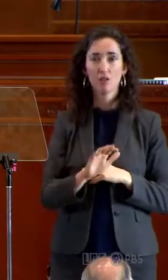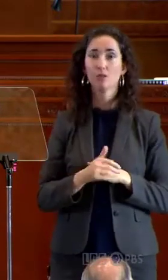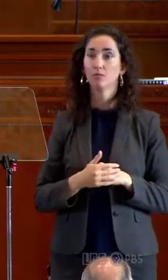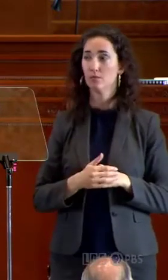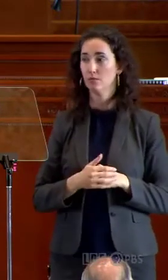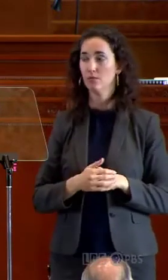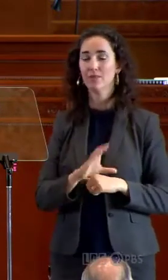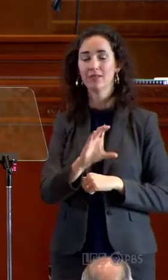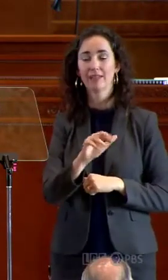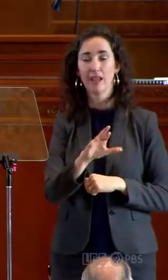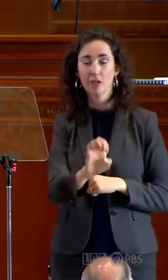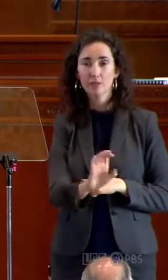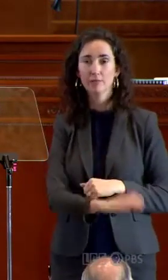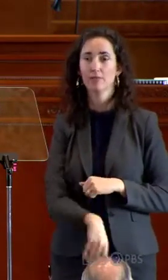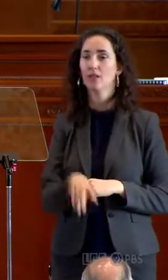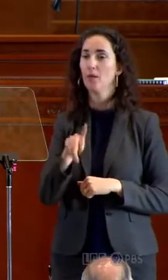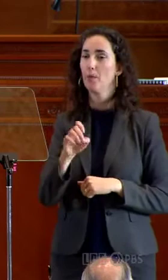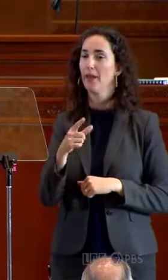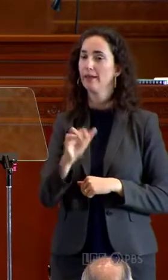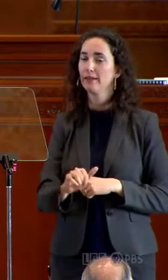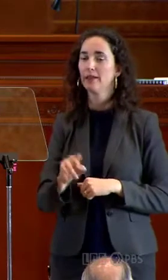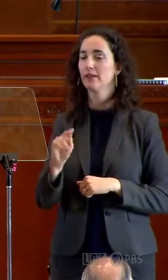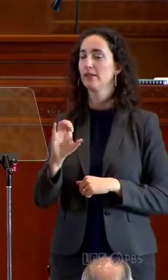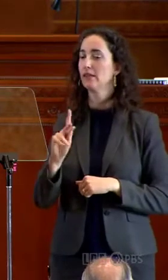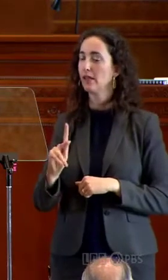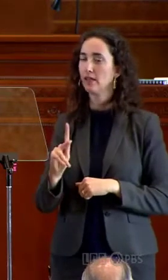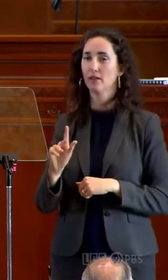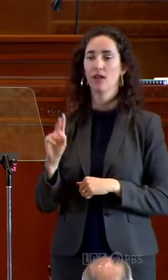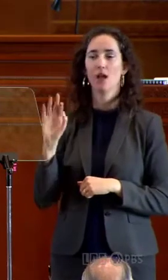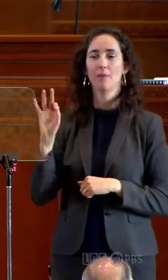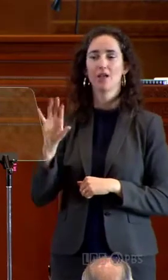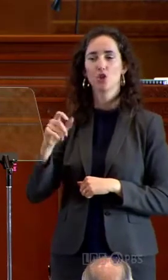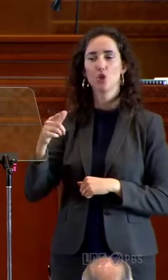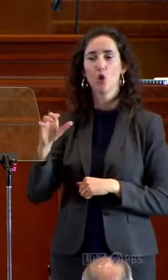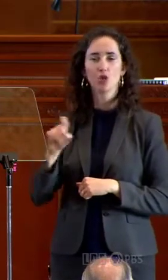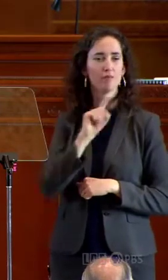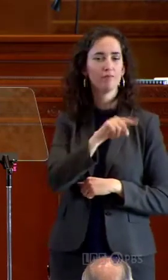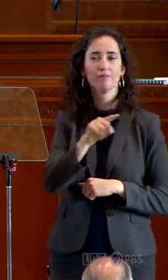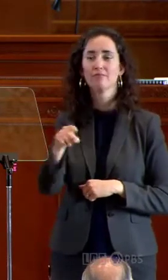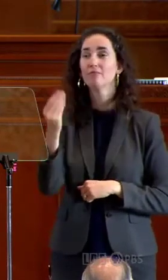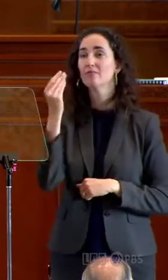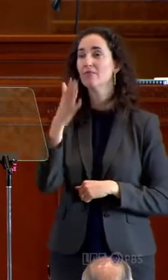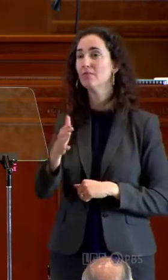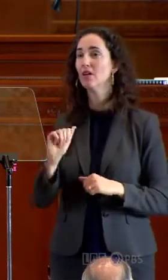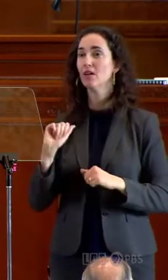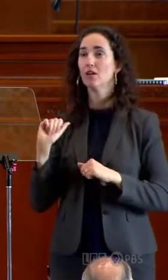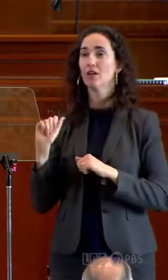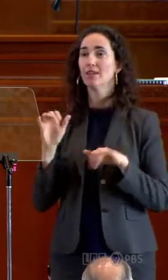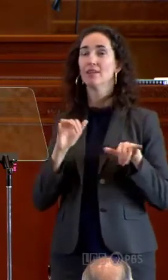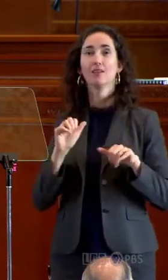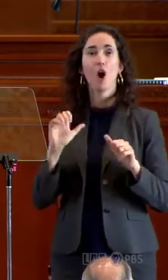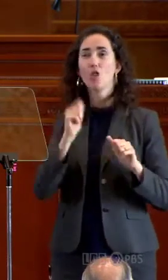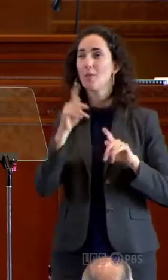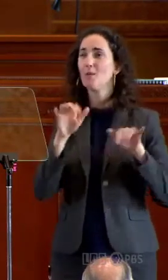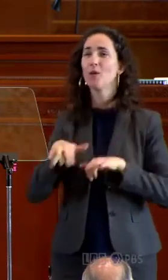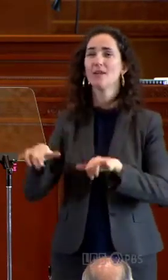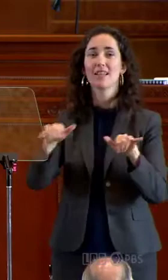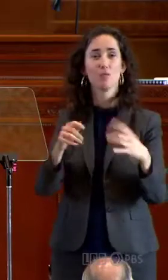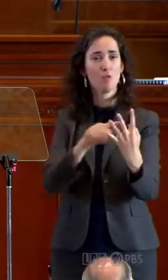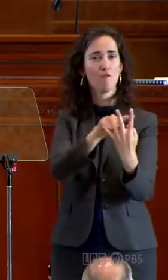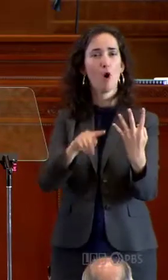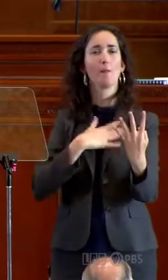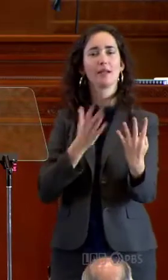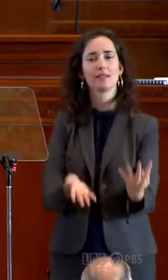Carrie, Peggy, Nick, Pastor George, on behalf of all similarly situated Louisianans, would you please